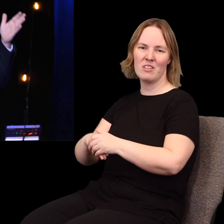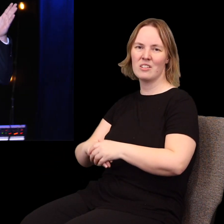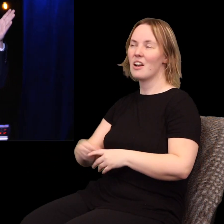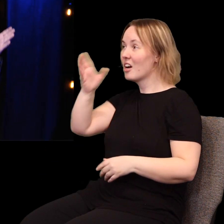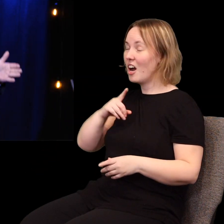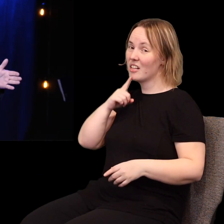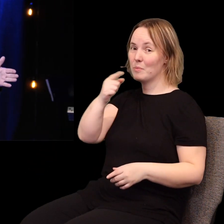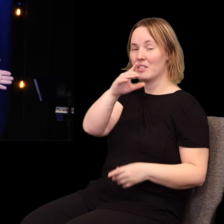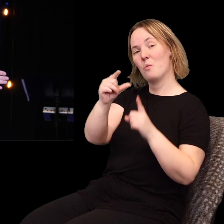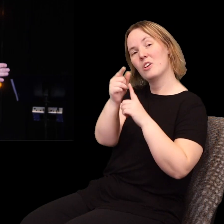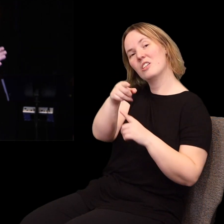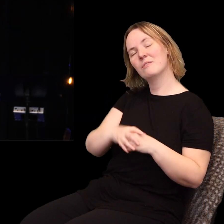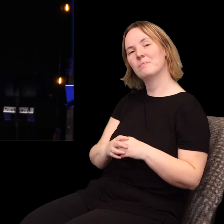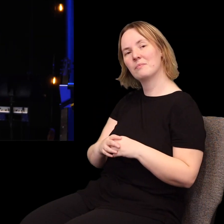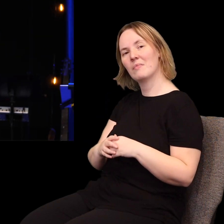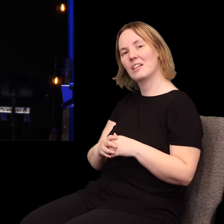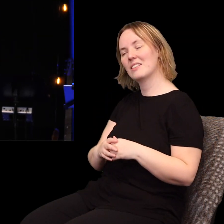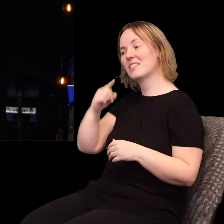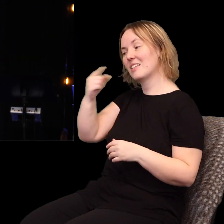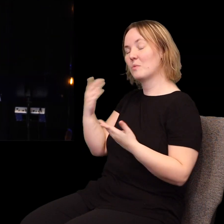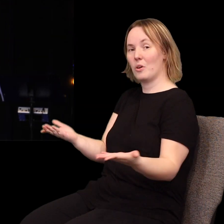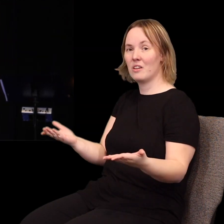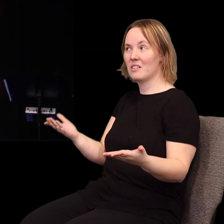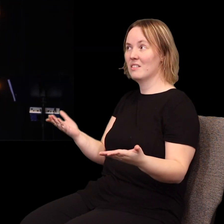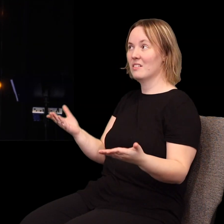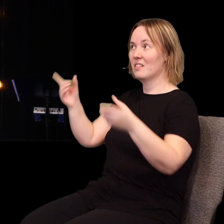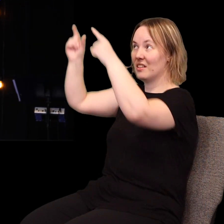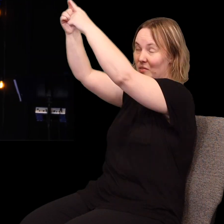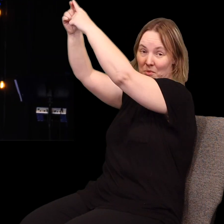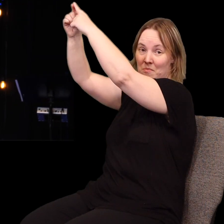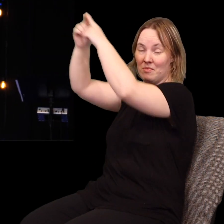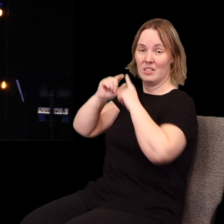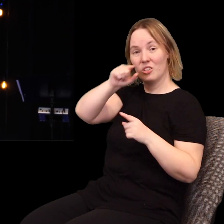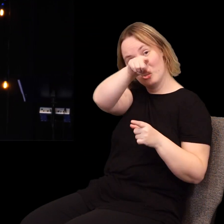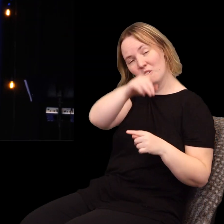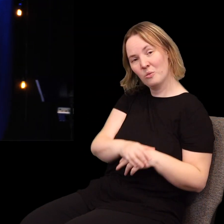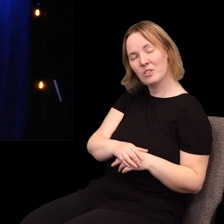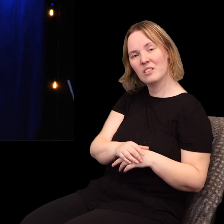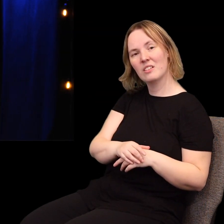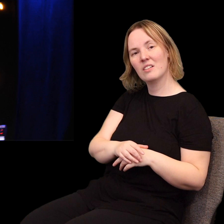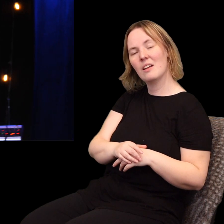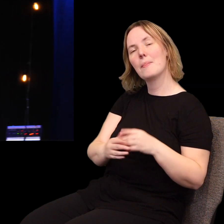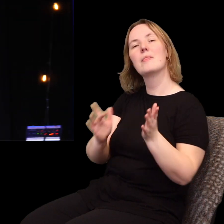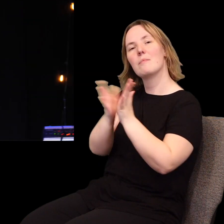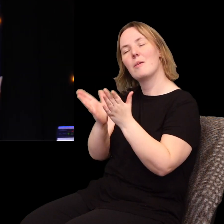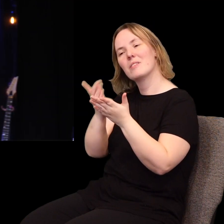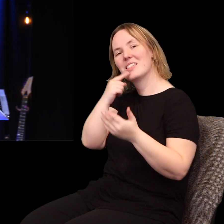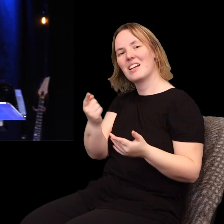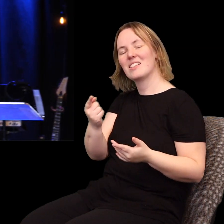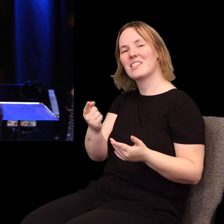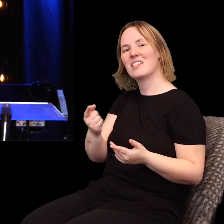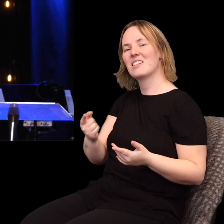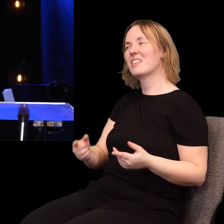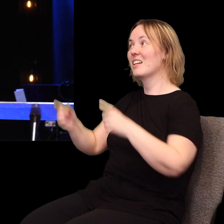may be. God speaks a word to you, and he says, this word is from me to you. In fact, the Bible says what in Psalm 119?